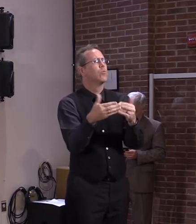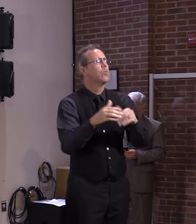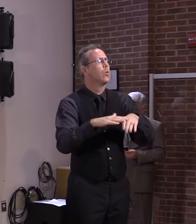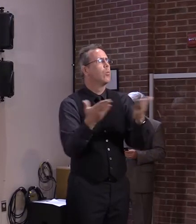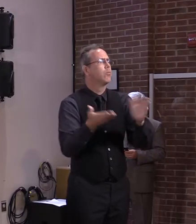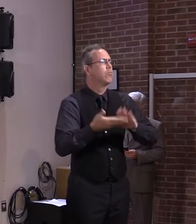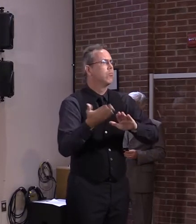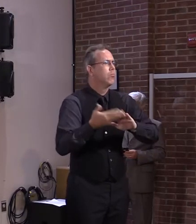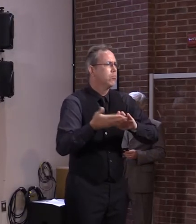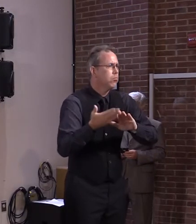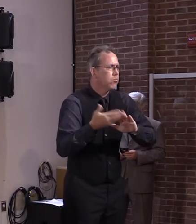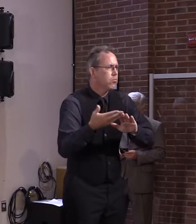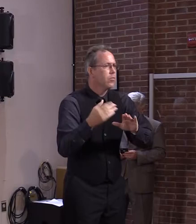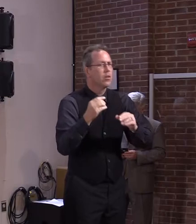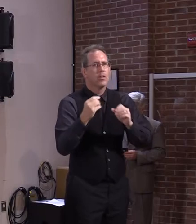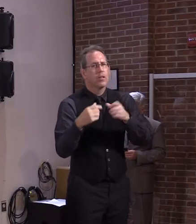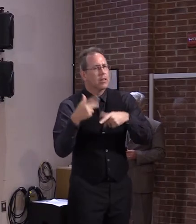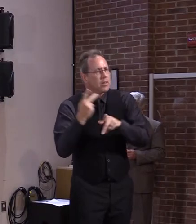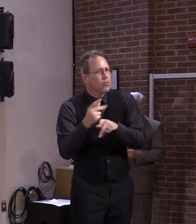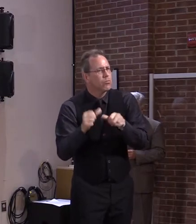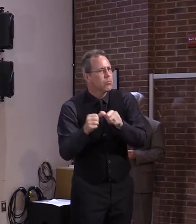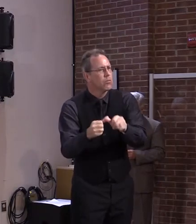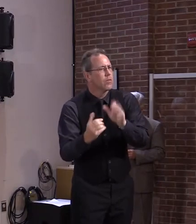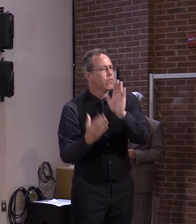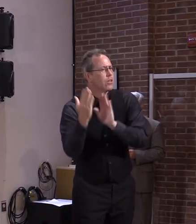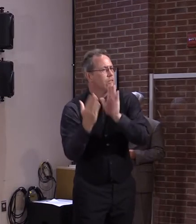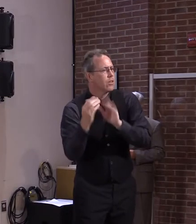that's why I'm optimistic about that.